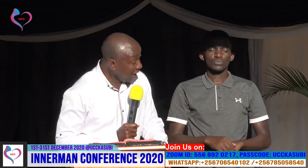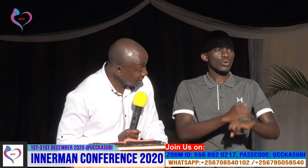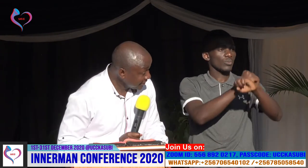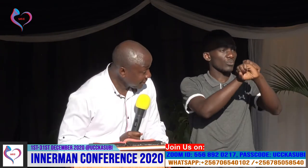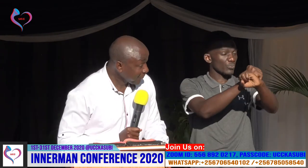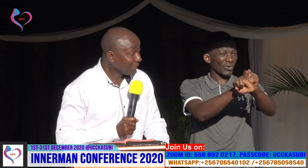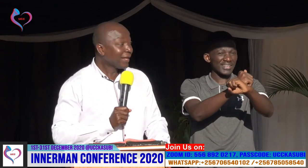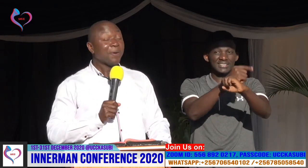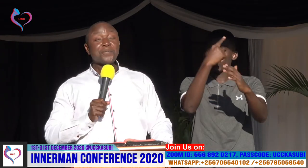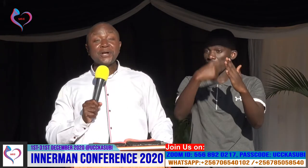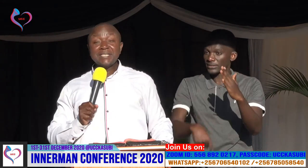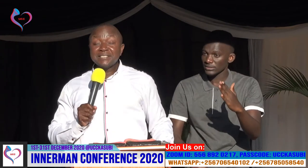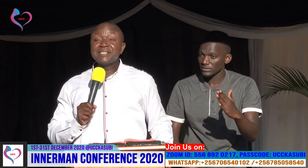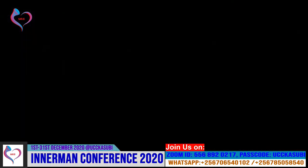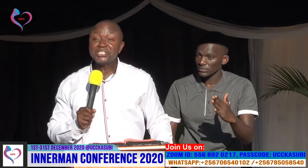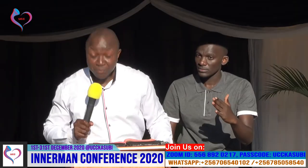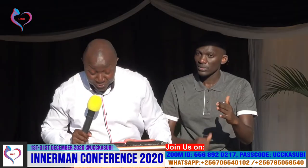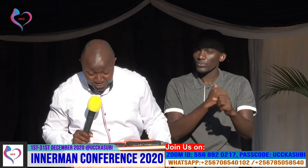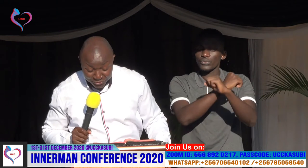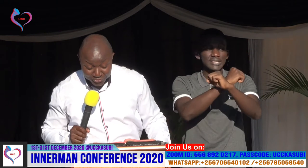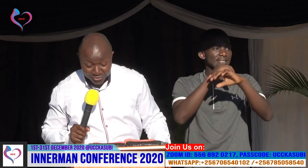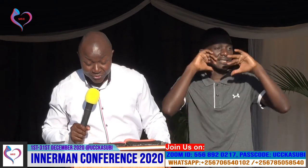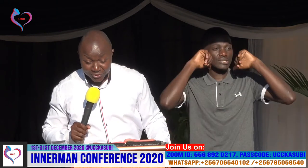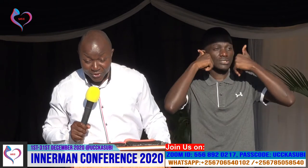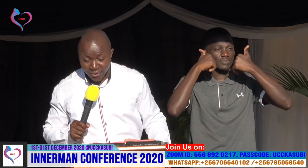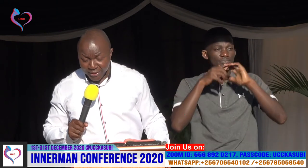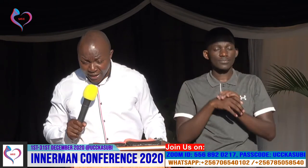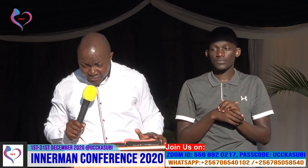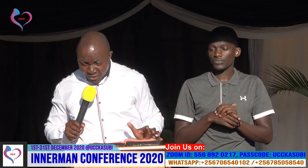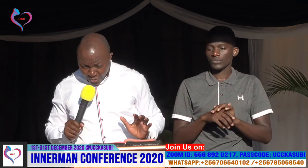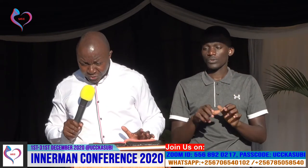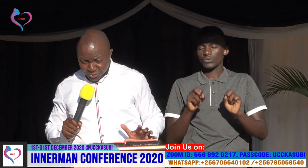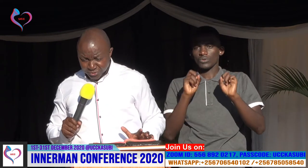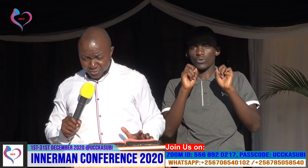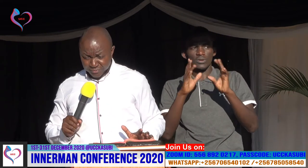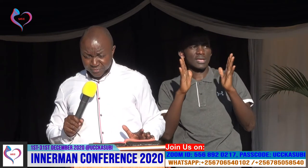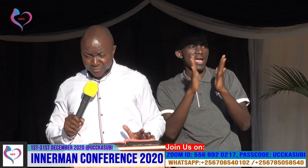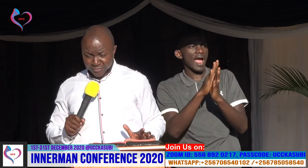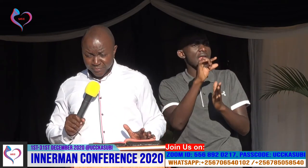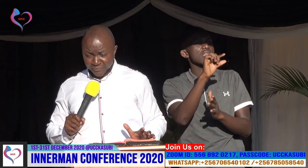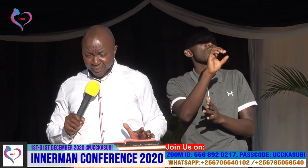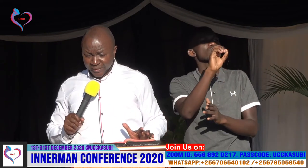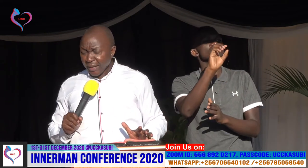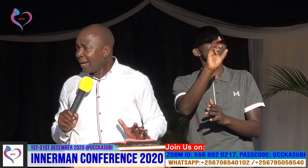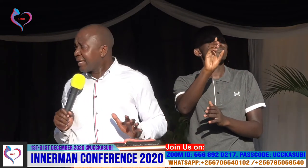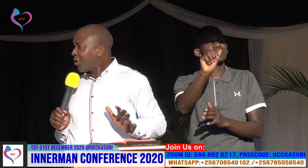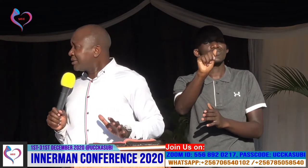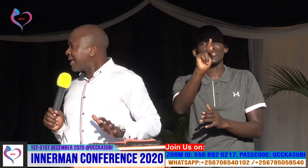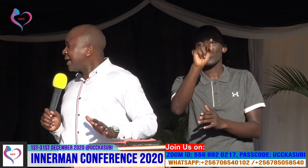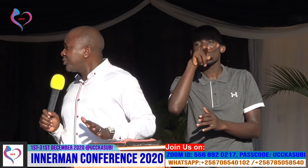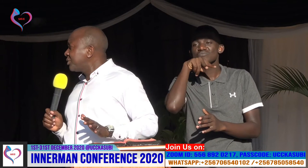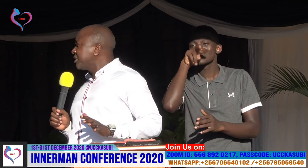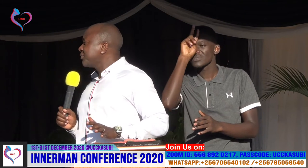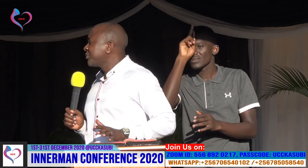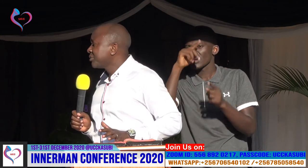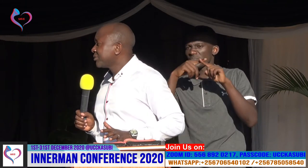Protect what? Kukuma chi. Protect the sheep. Baino kumendiga. Okay, and the goats. n'embuzi. But the goats